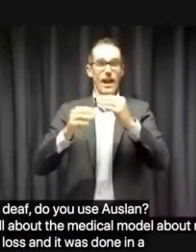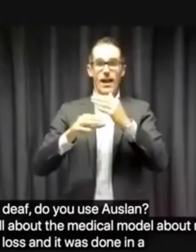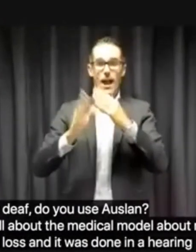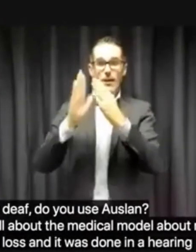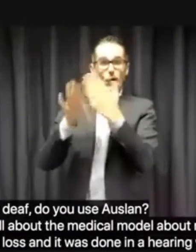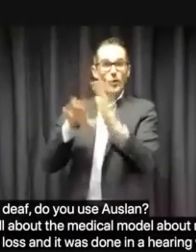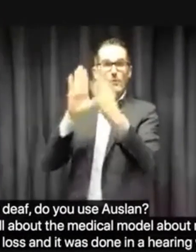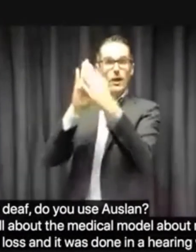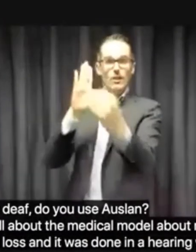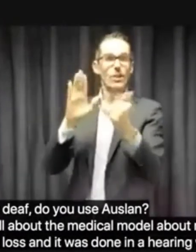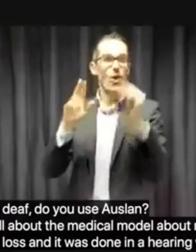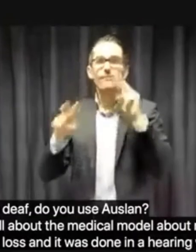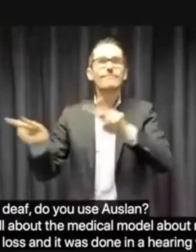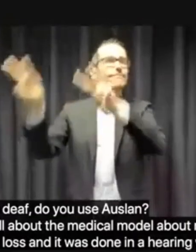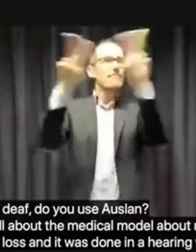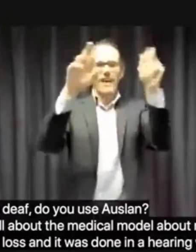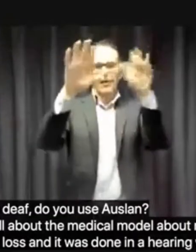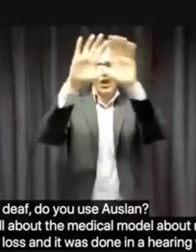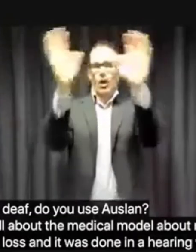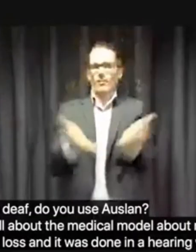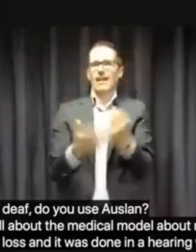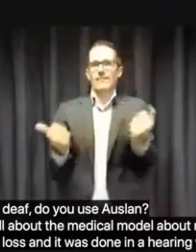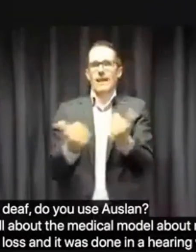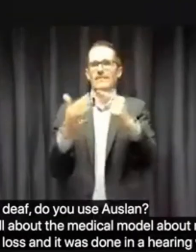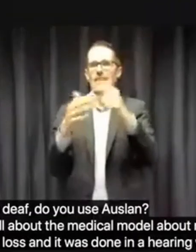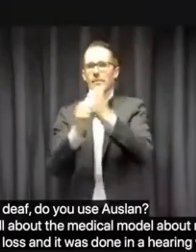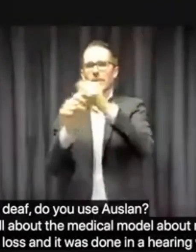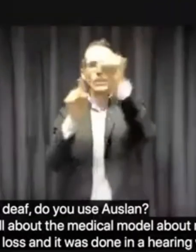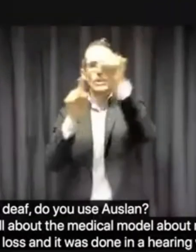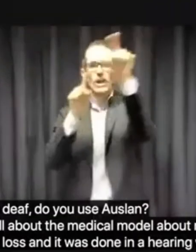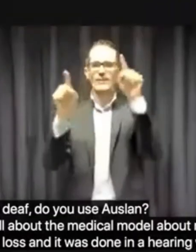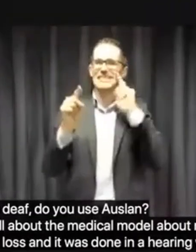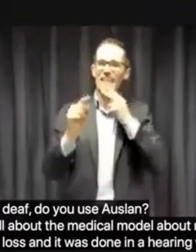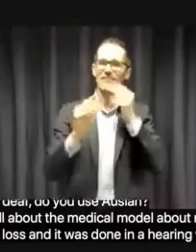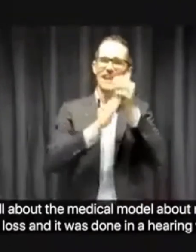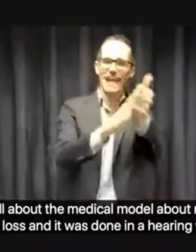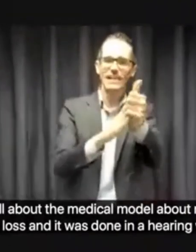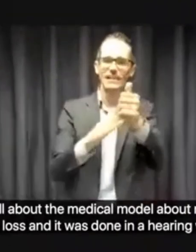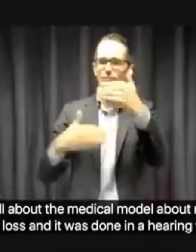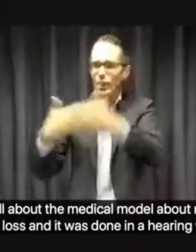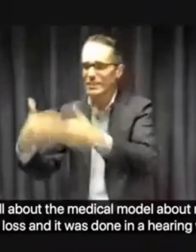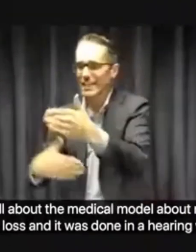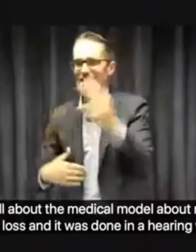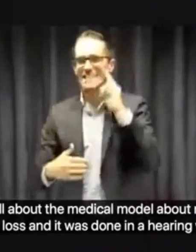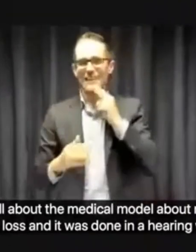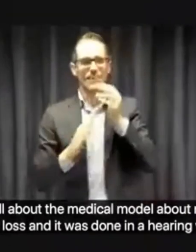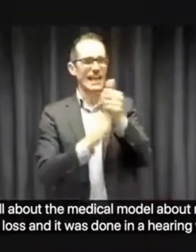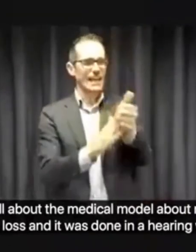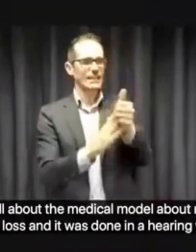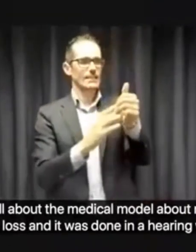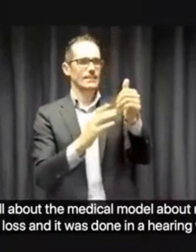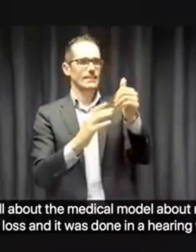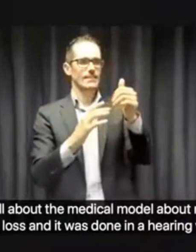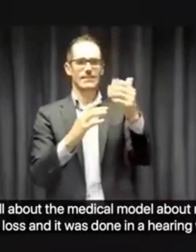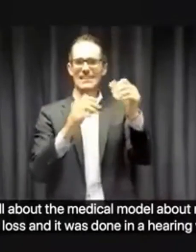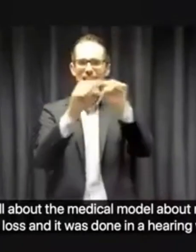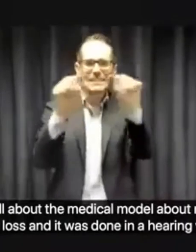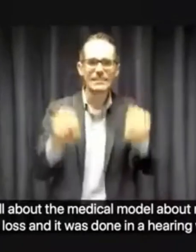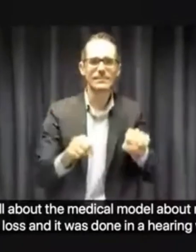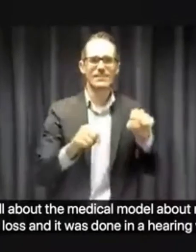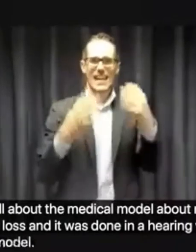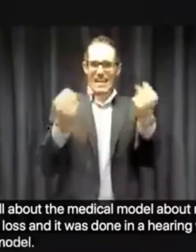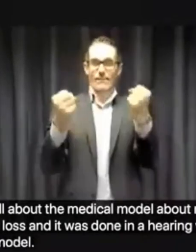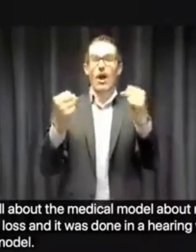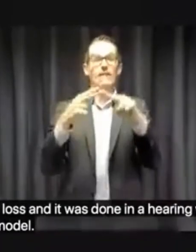create a new model or a way of seeing things? Globally, there's examples of things in deaf leadership, recruitment